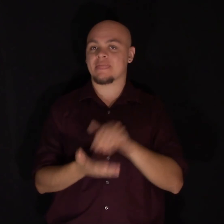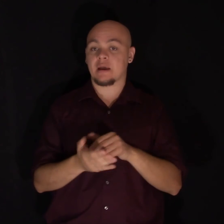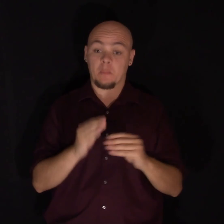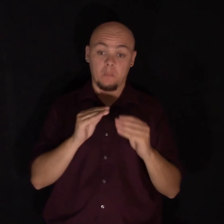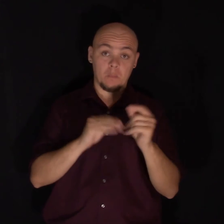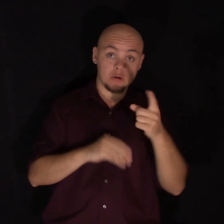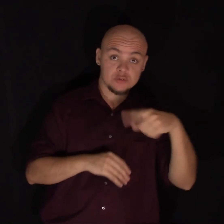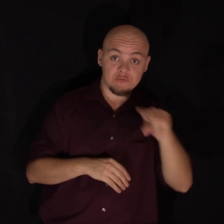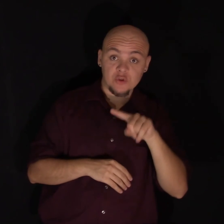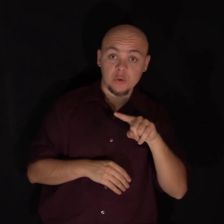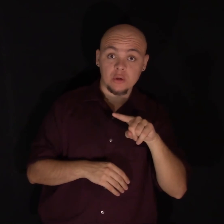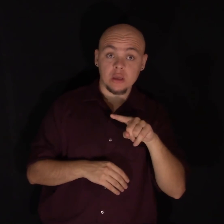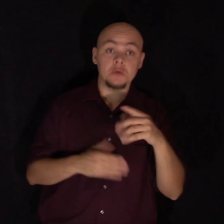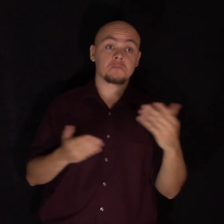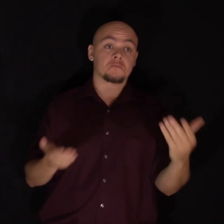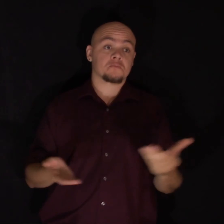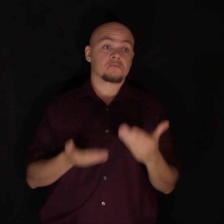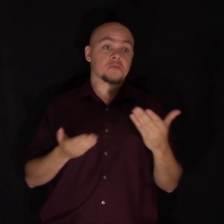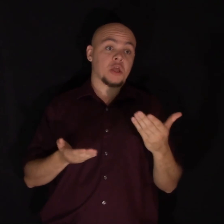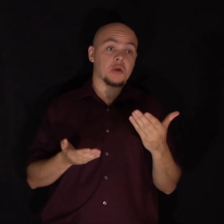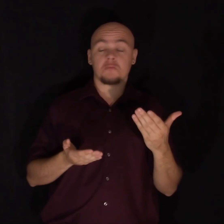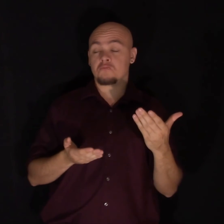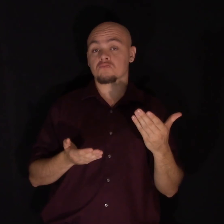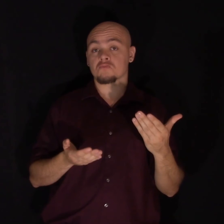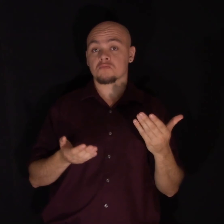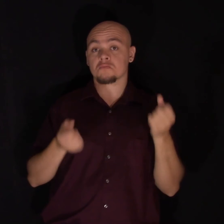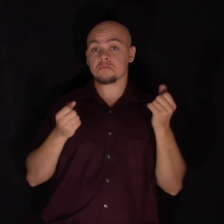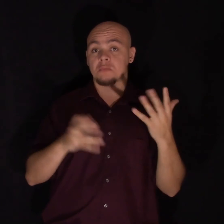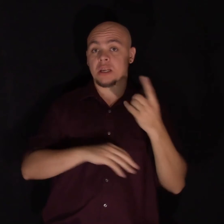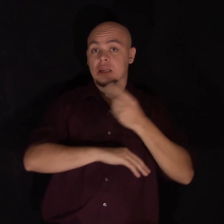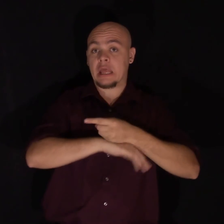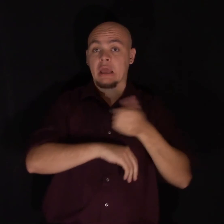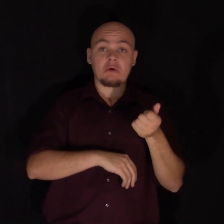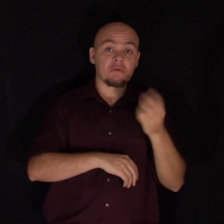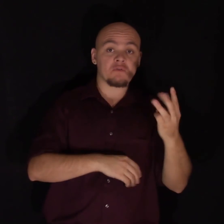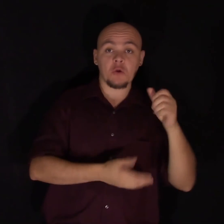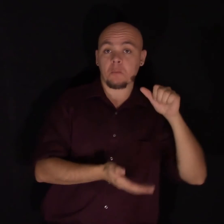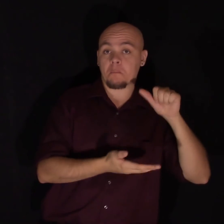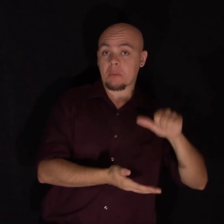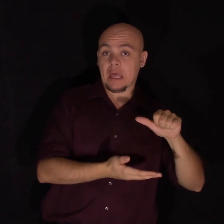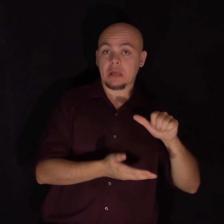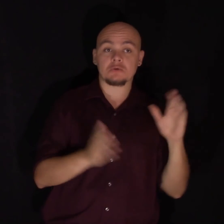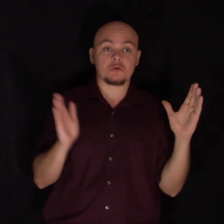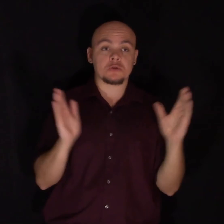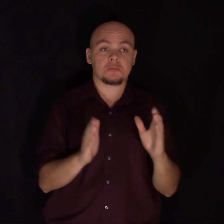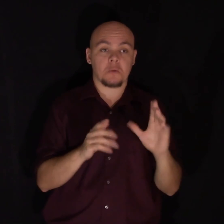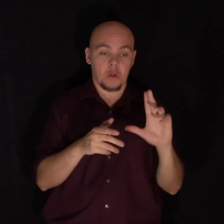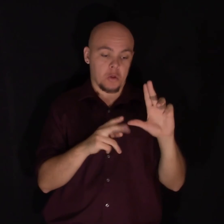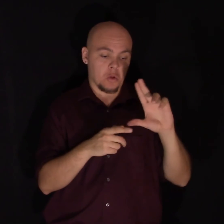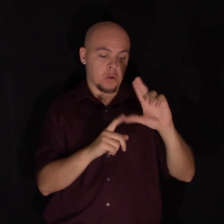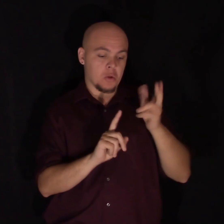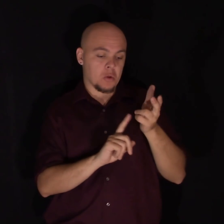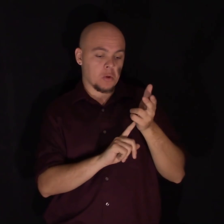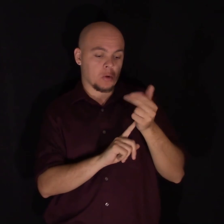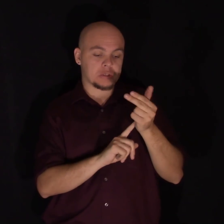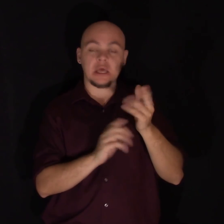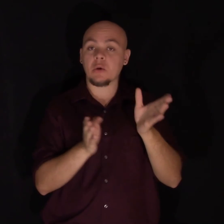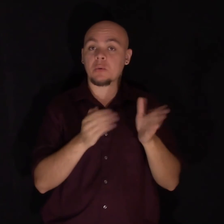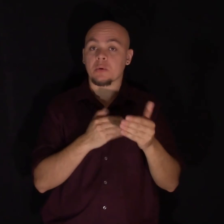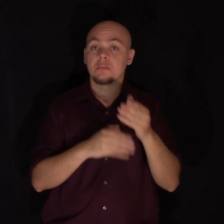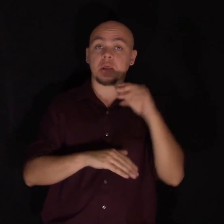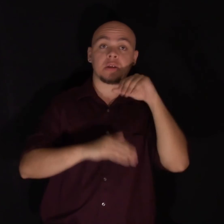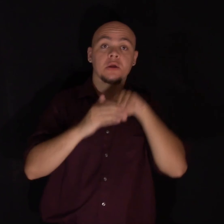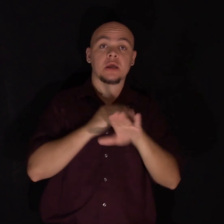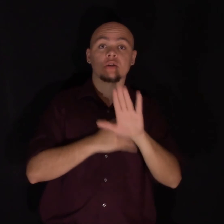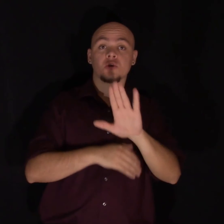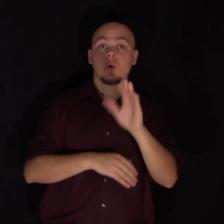of us, are here pretty happily for a bunch of days with a couple bags, maybe small space, hotel room. So when you go home and you walk through your